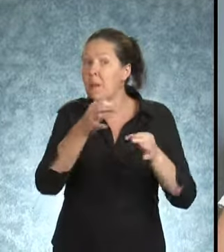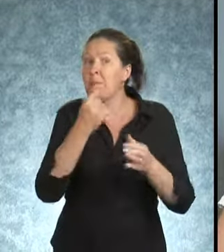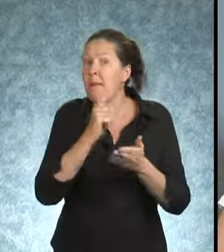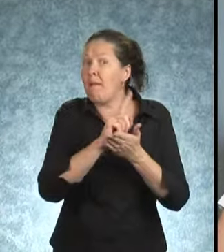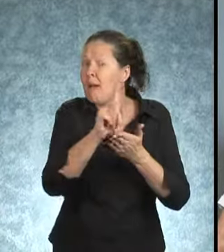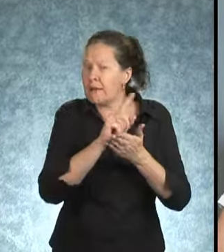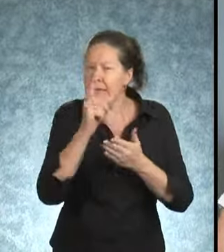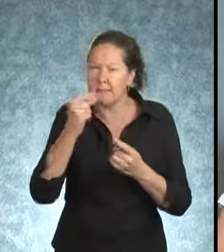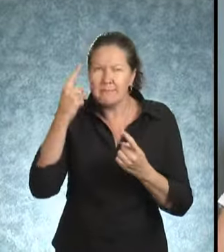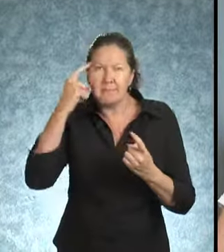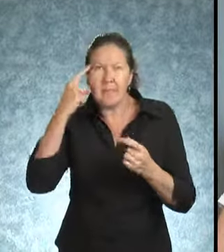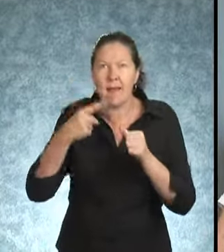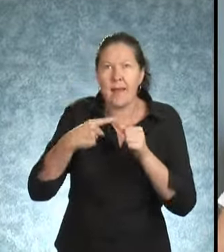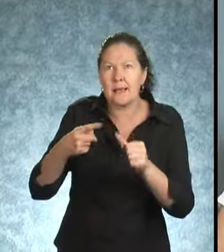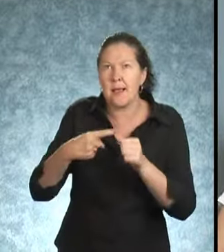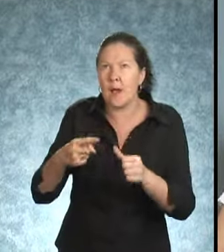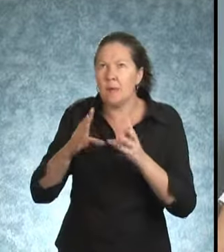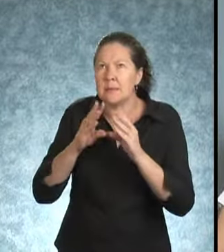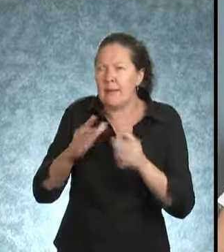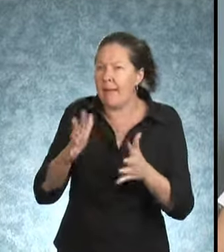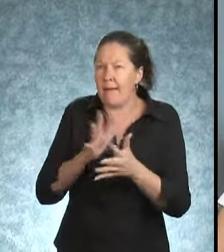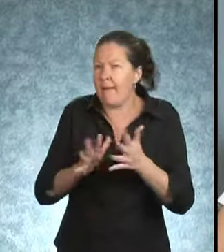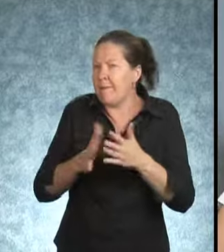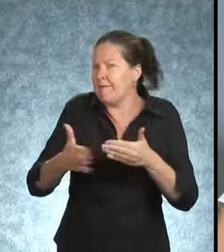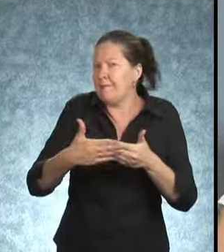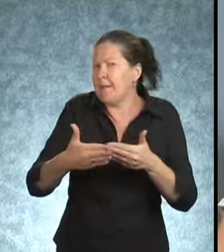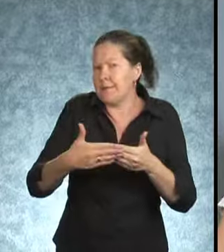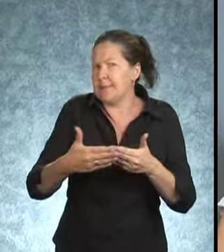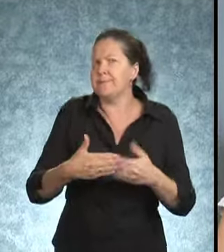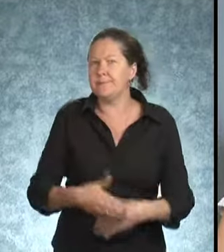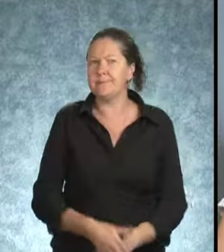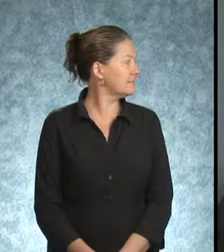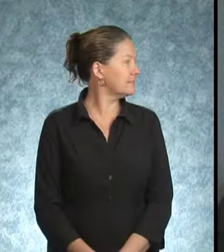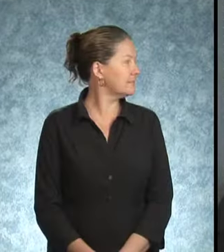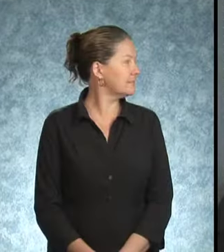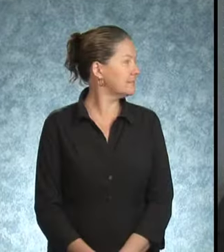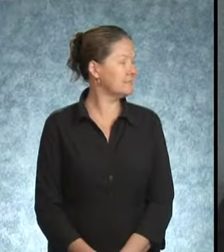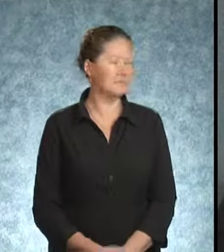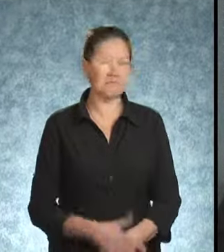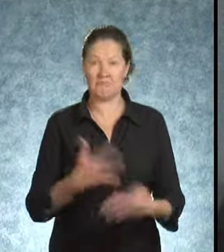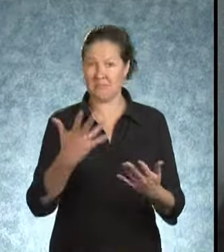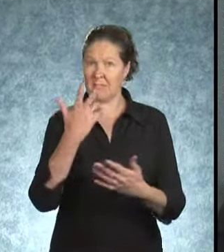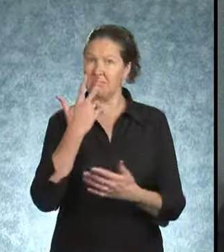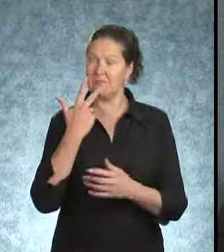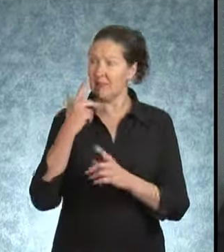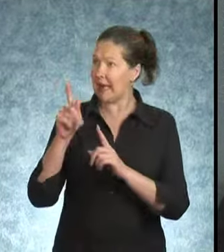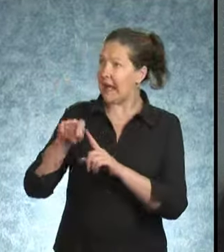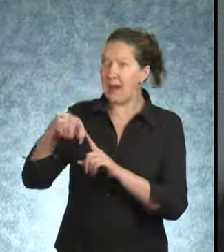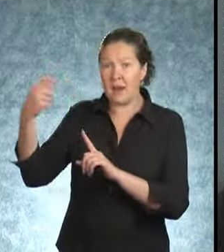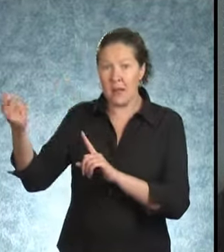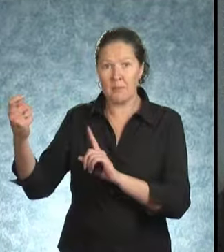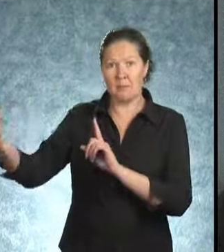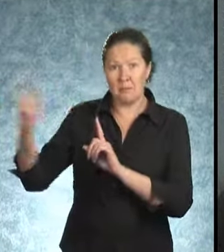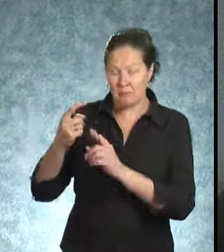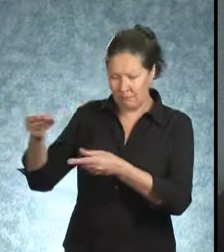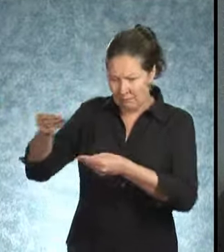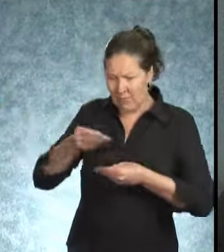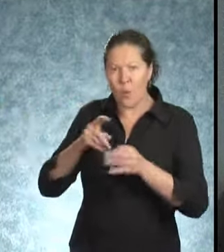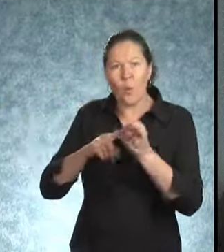up with some creative answers and creative solutions to the problem of fixing the fence. If your neighbours come to you with a